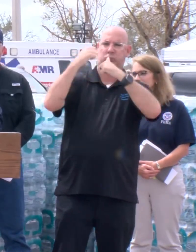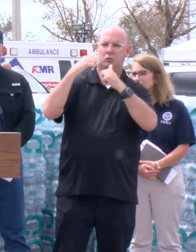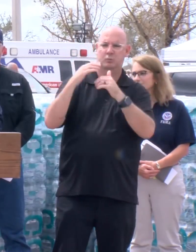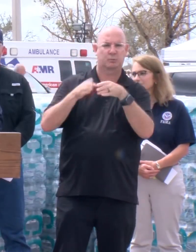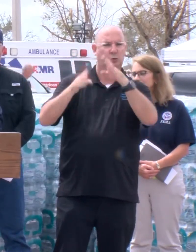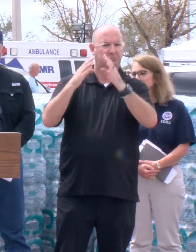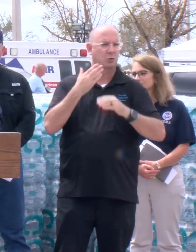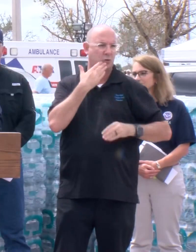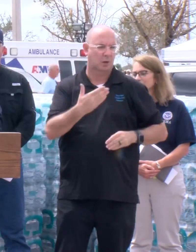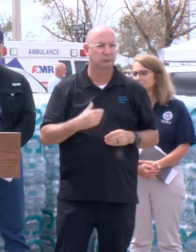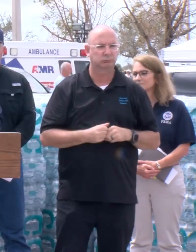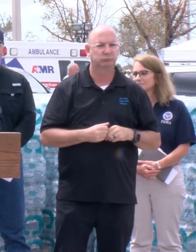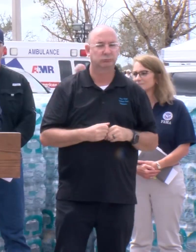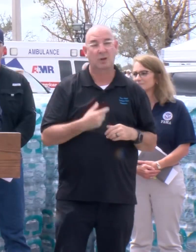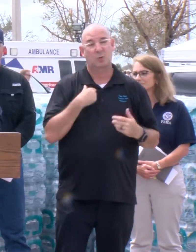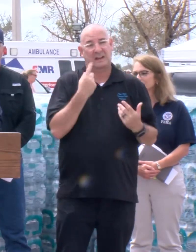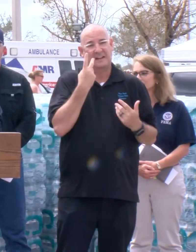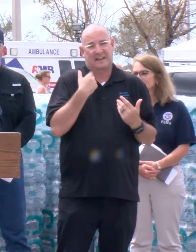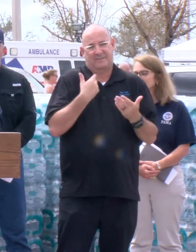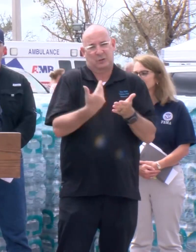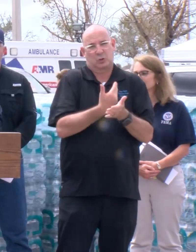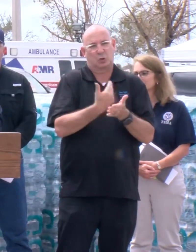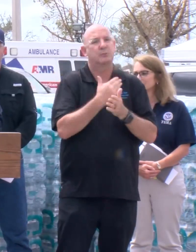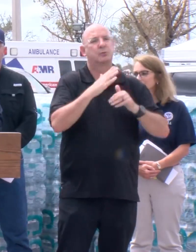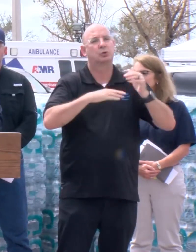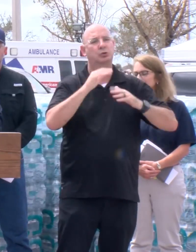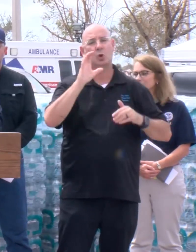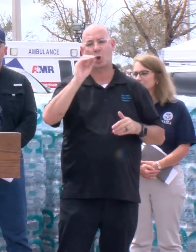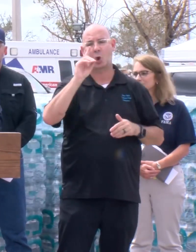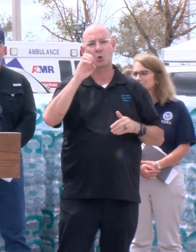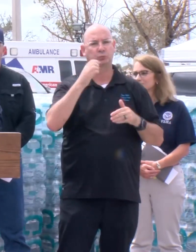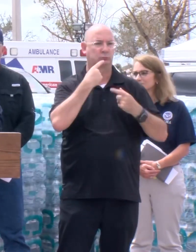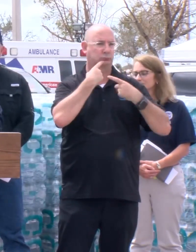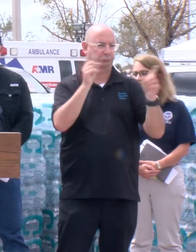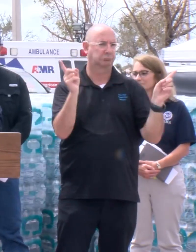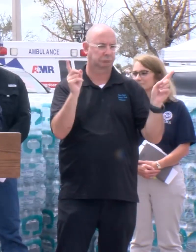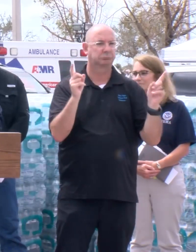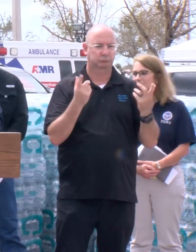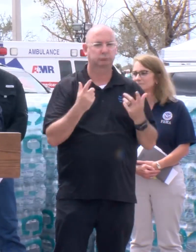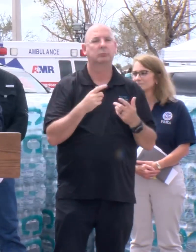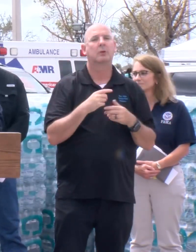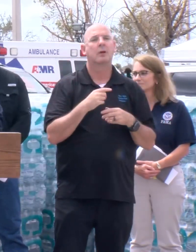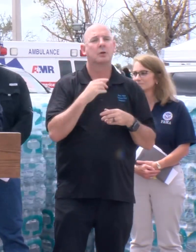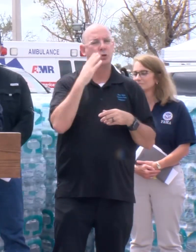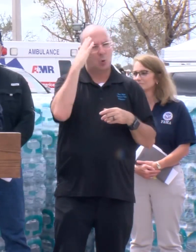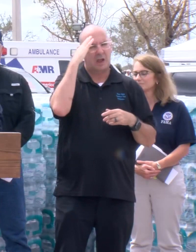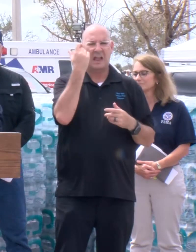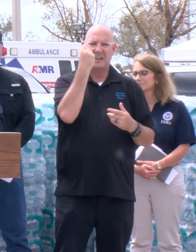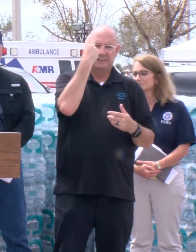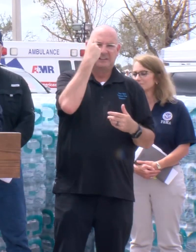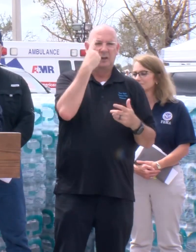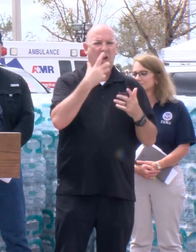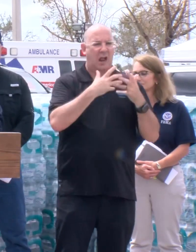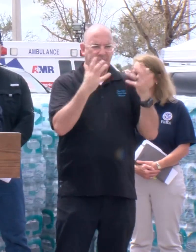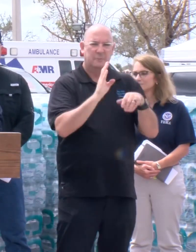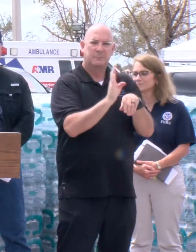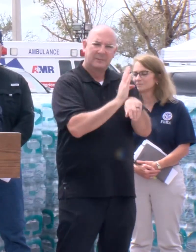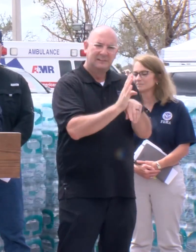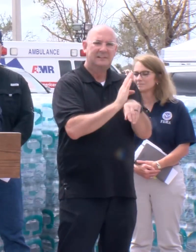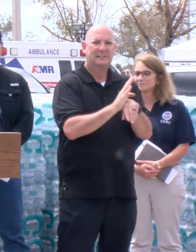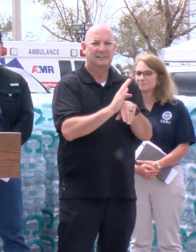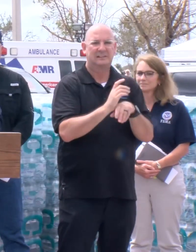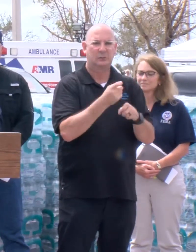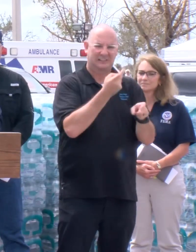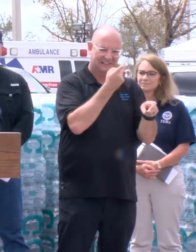building things up to the more modern codes, it did work. Nevertheless, we know there's a lot of business damage, so we're gonna do a lot more on that, but that's a